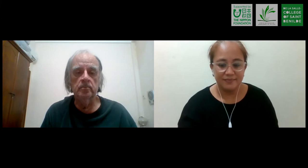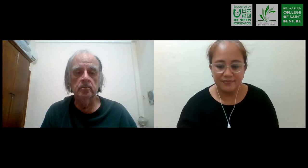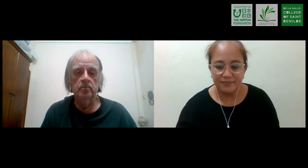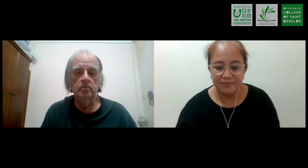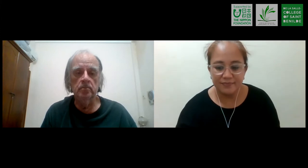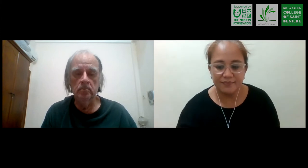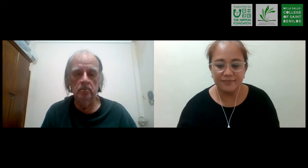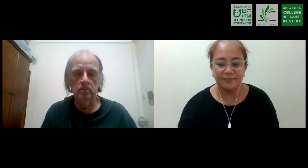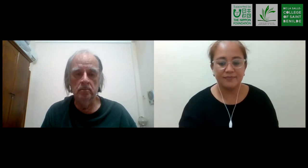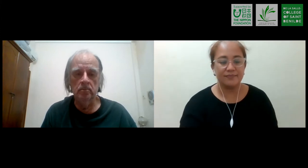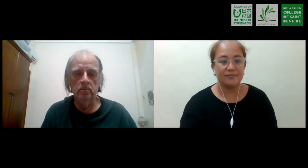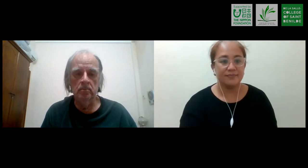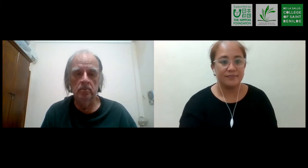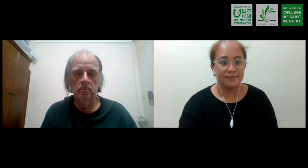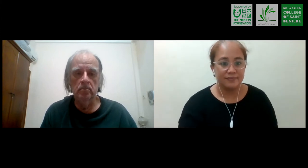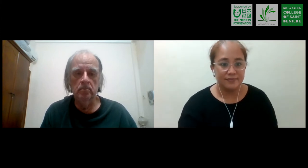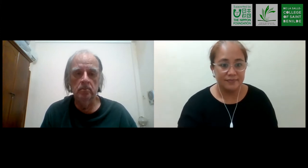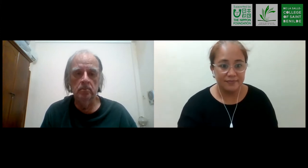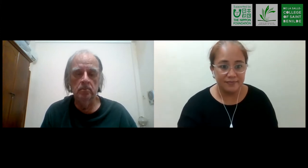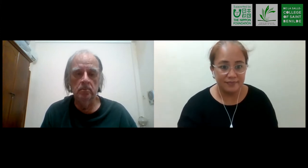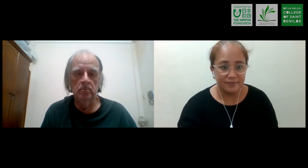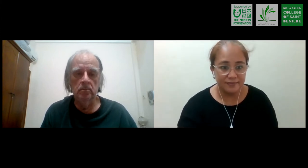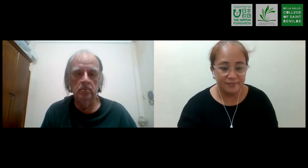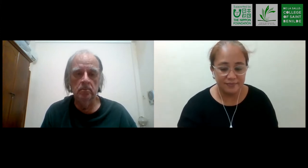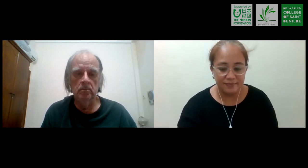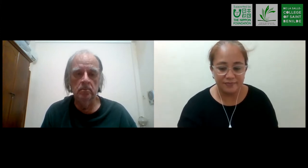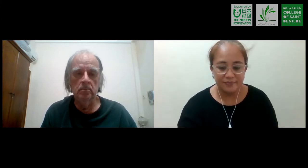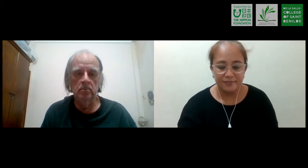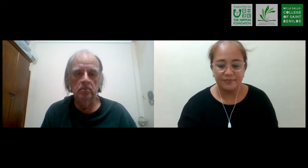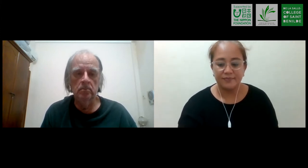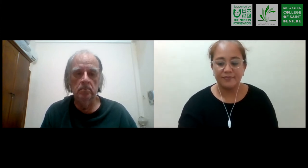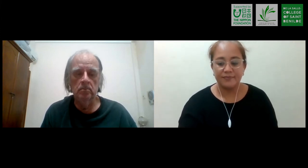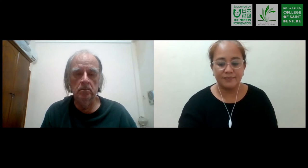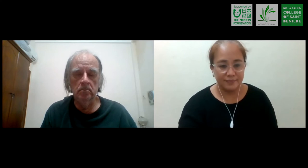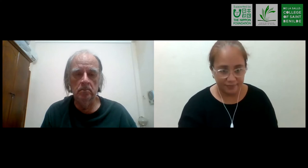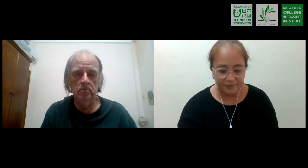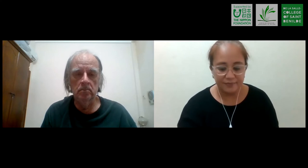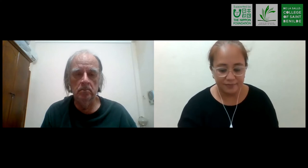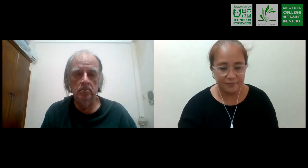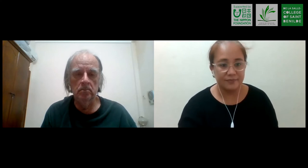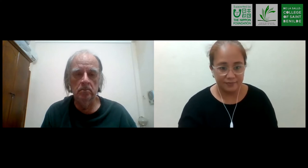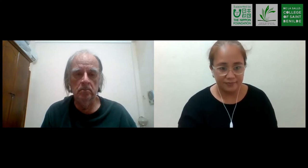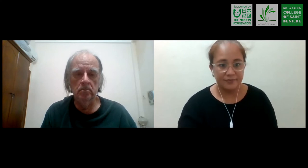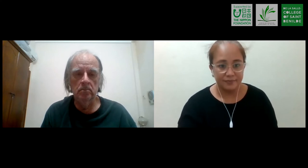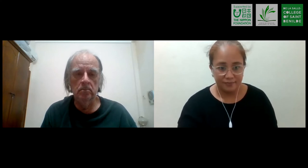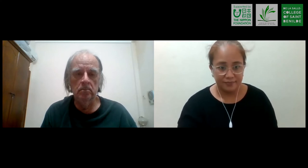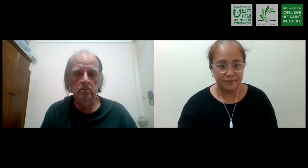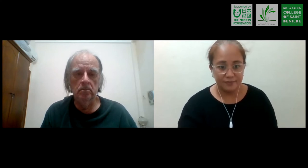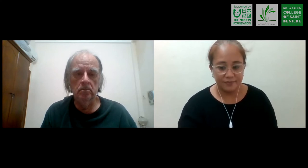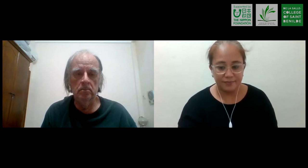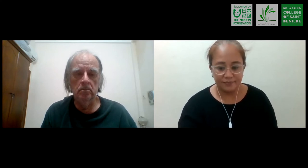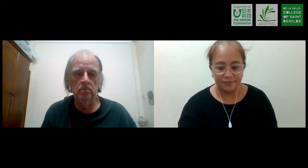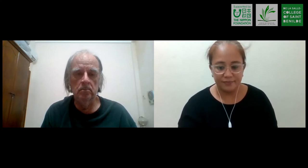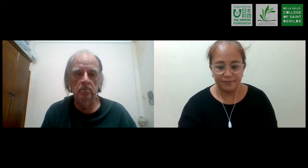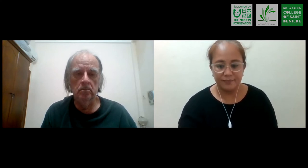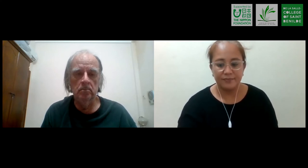Sir, because with the number, for example, 6, 7, and 8, and 9, we would